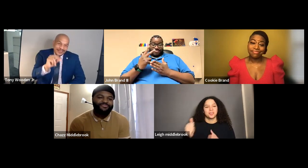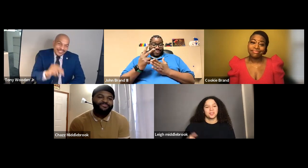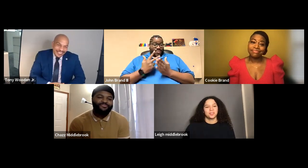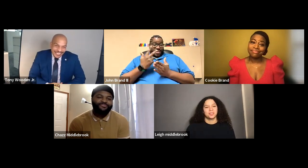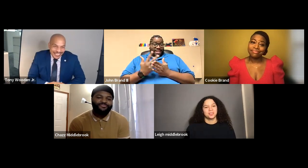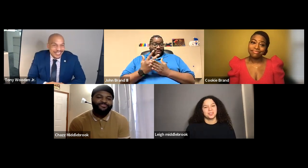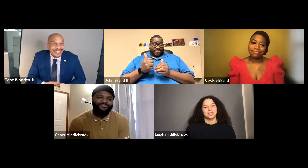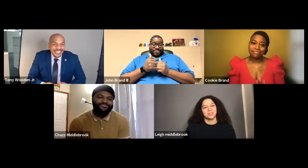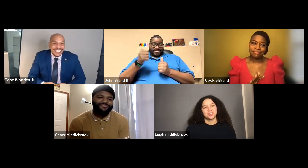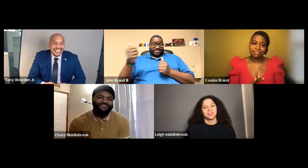it. Nope.